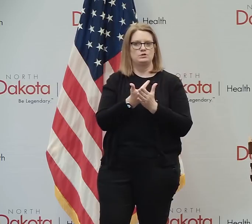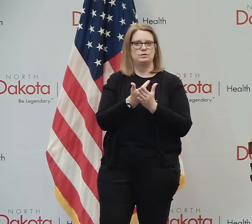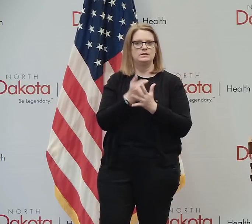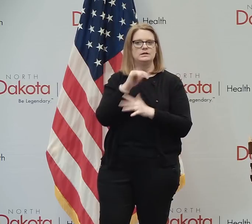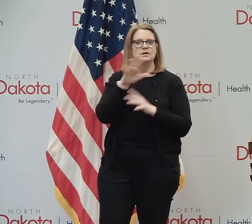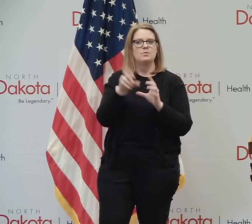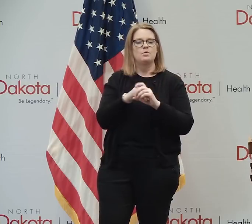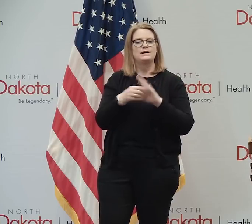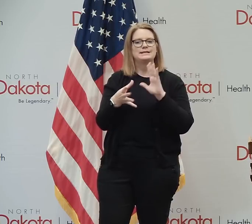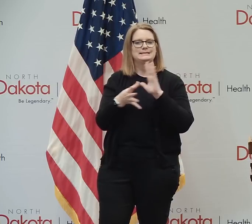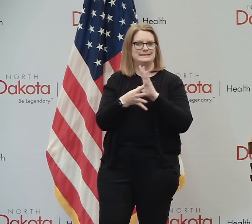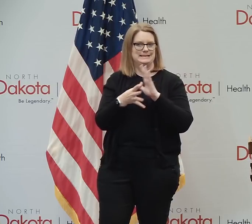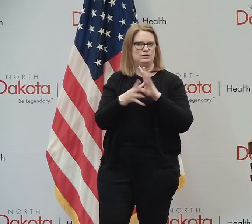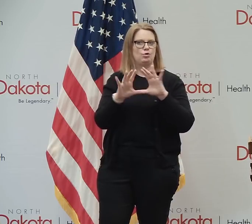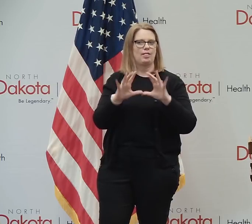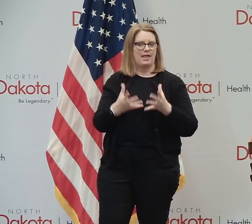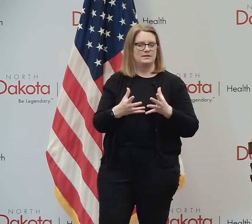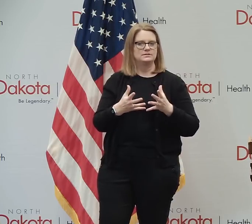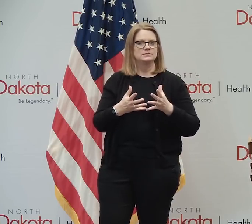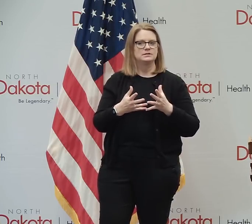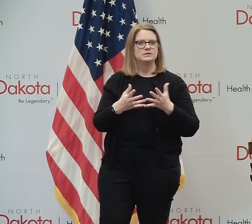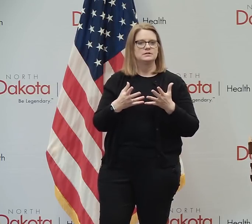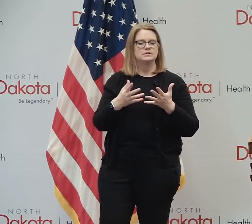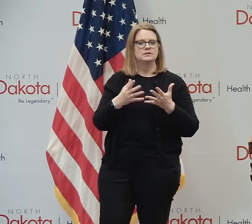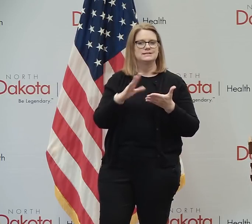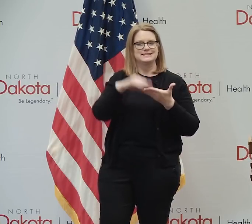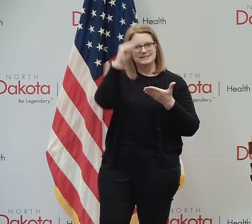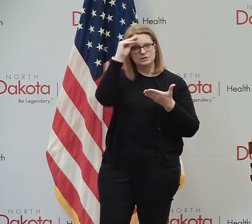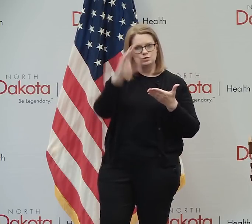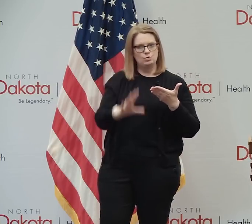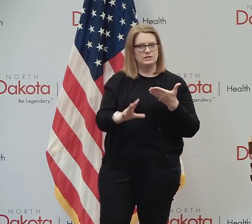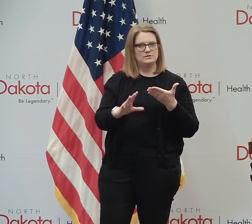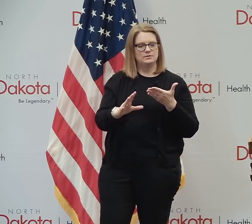part of the senior class. So senior students from